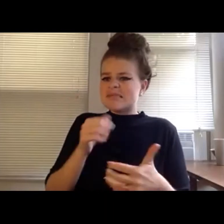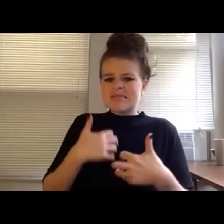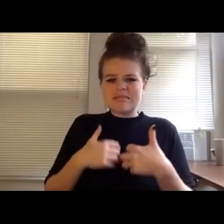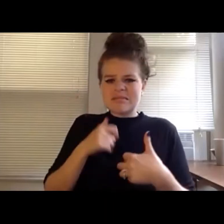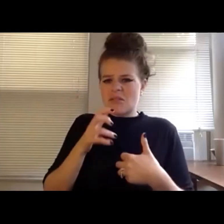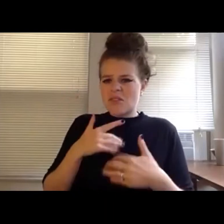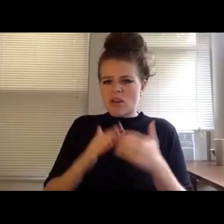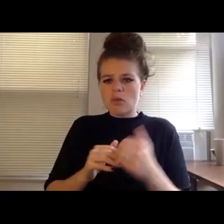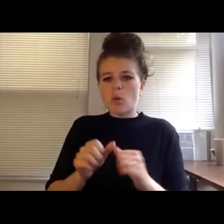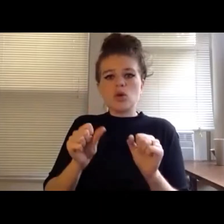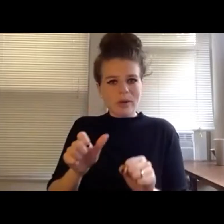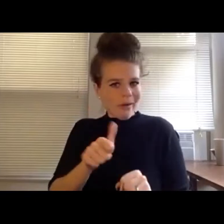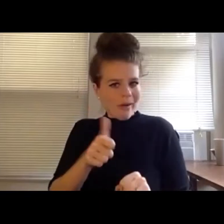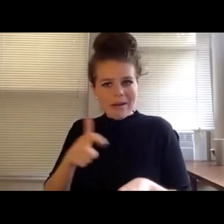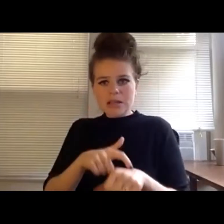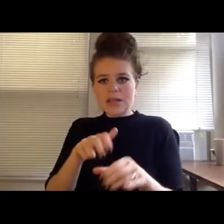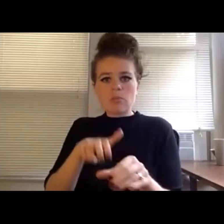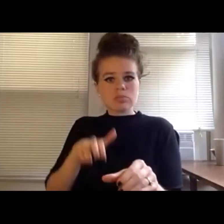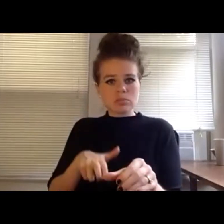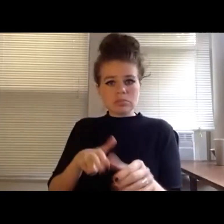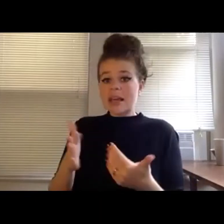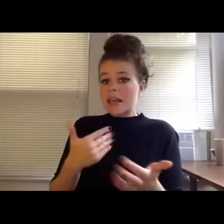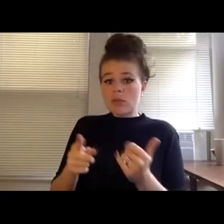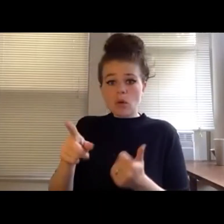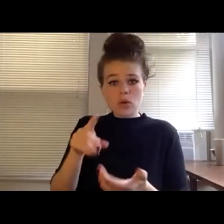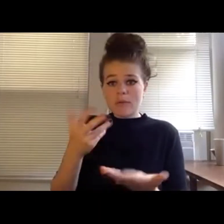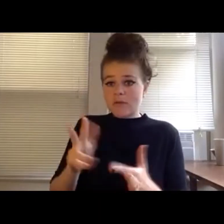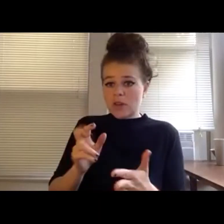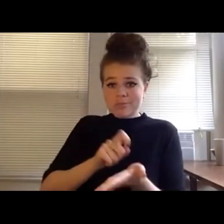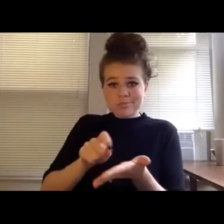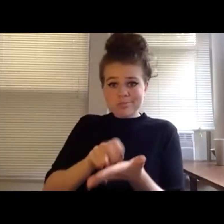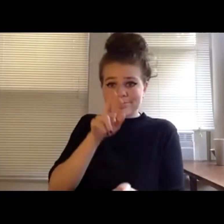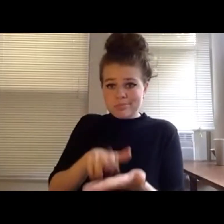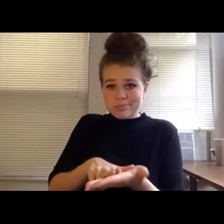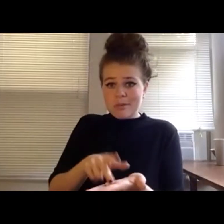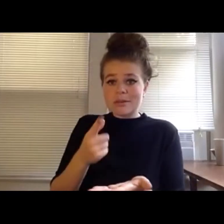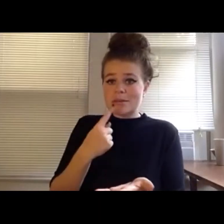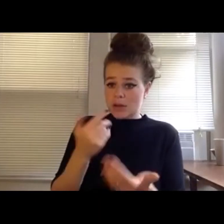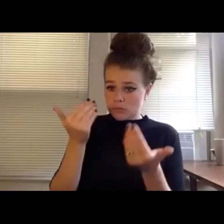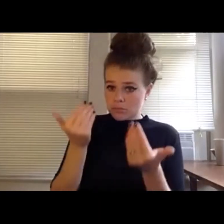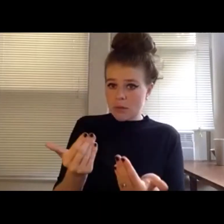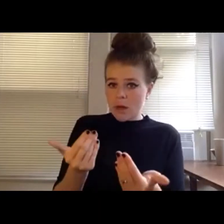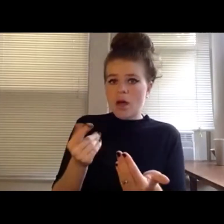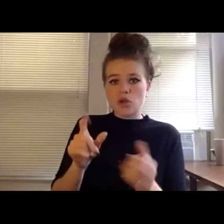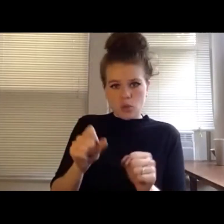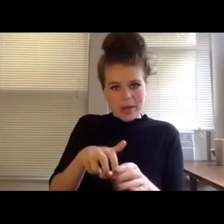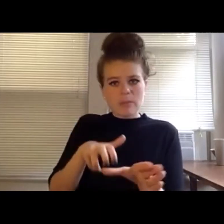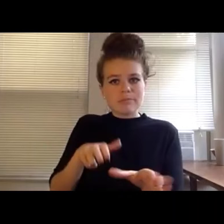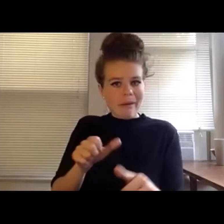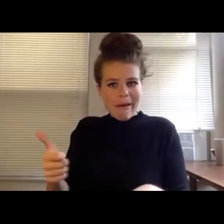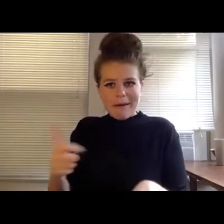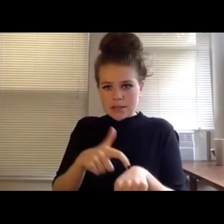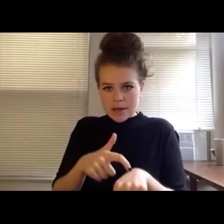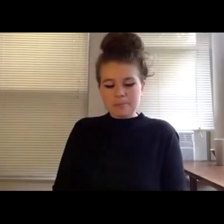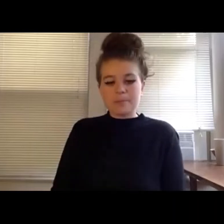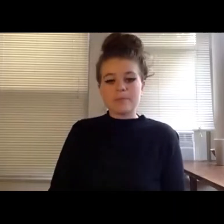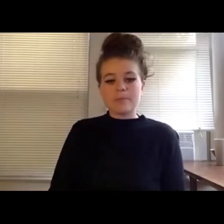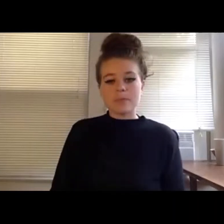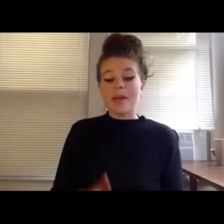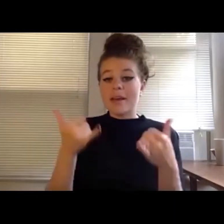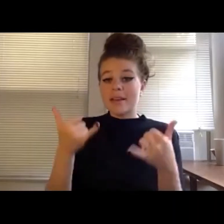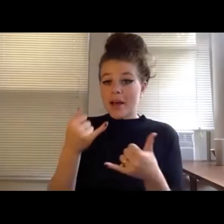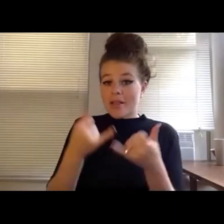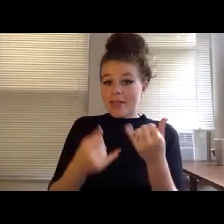point, even though you signed the document to enroll on the study. So for the last few minutes, I want to discuss some of